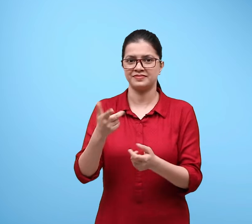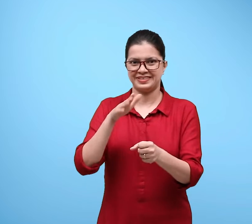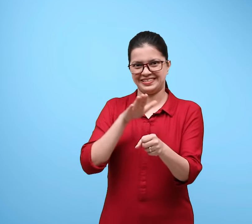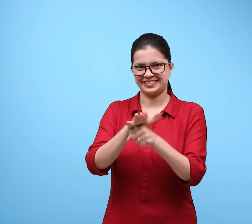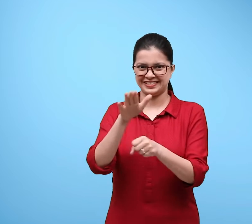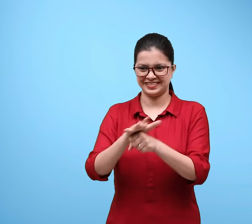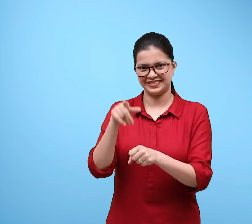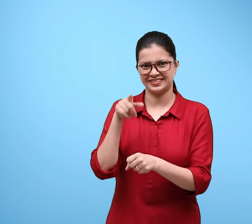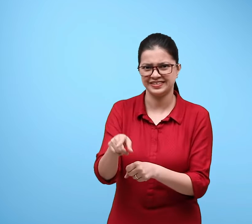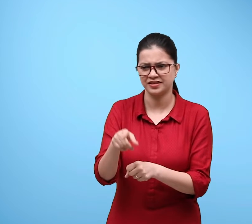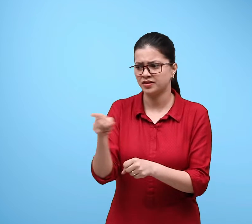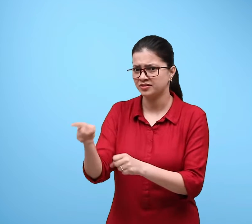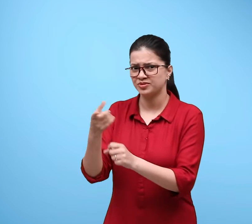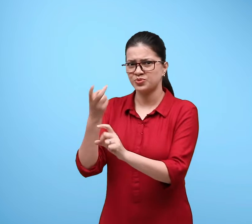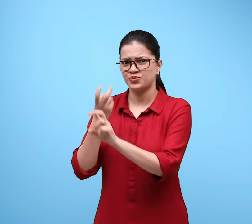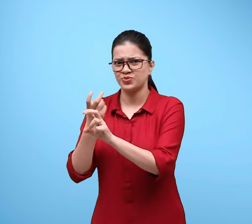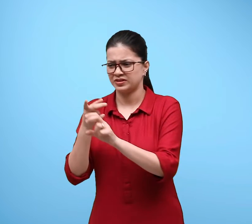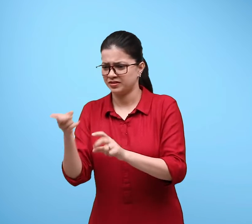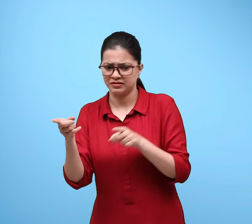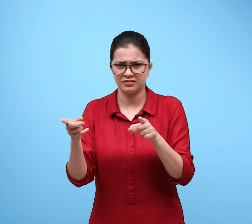Wood looks very different from iron.